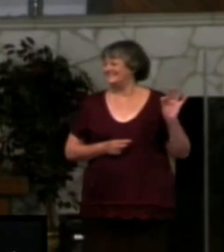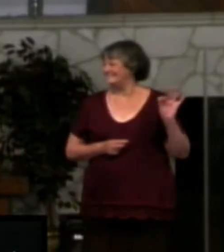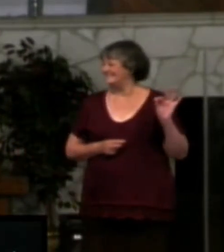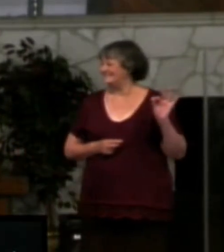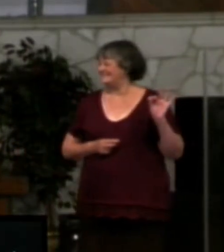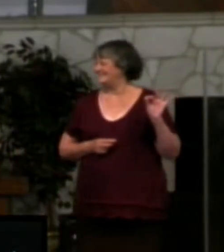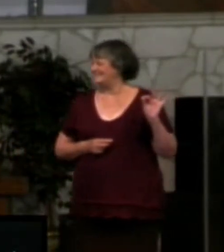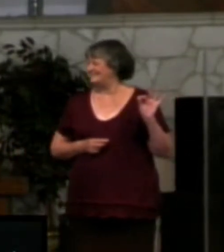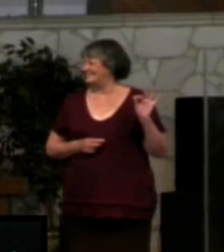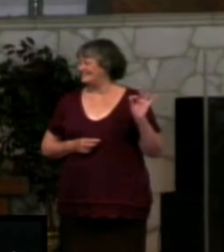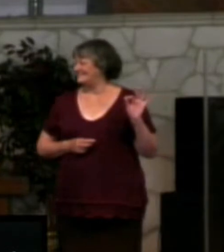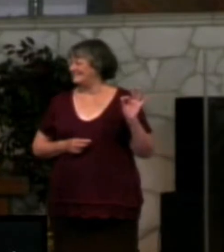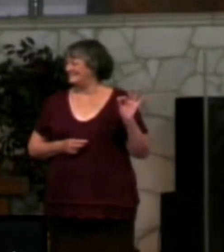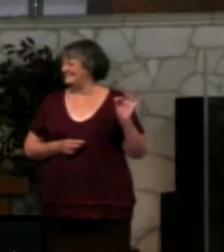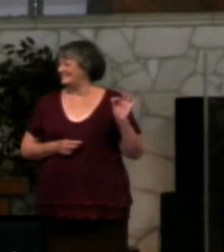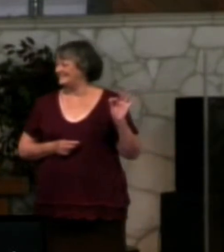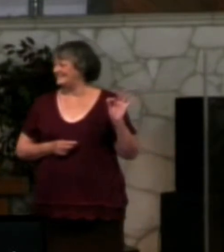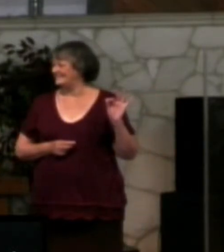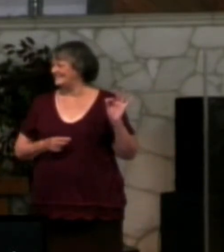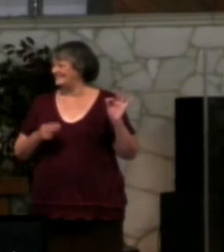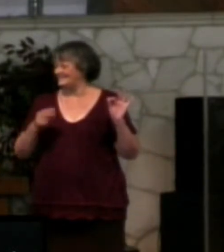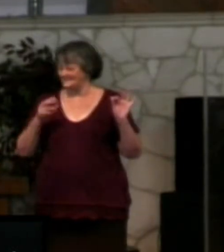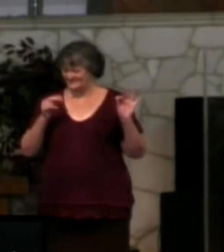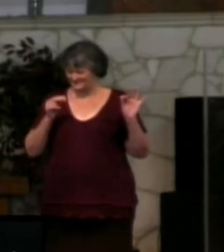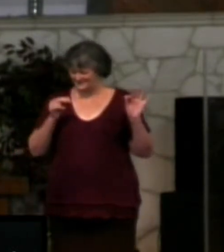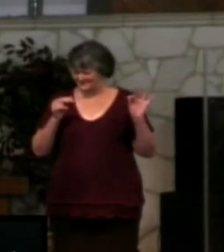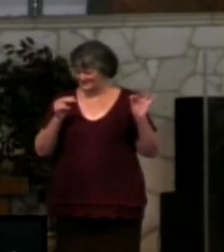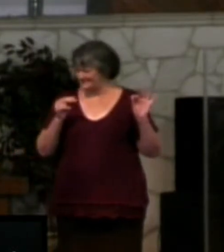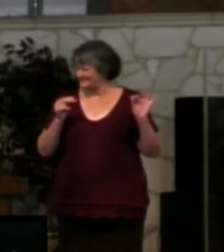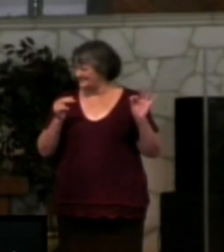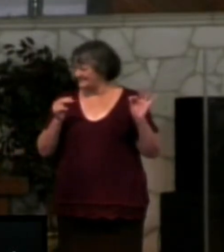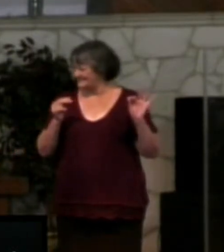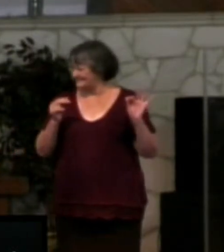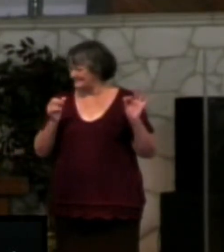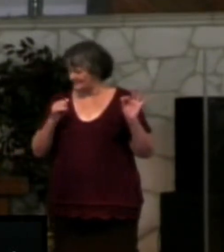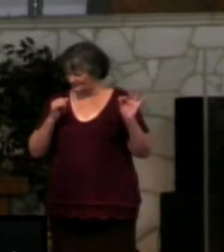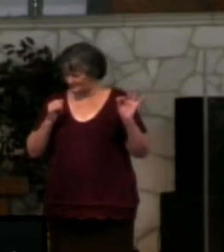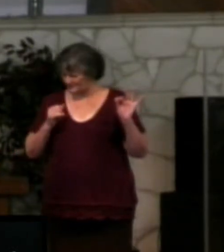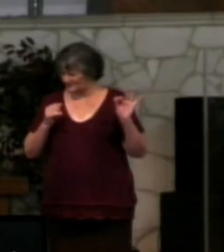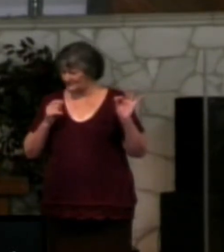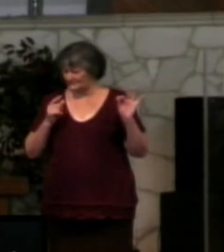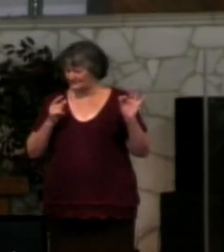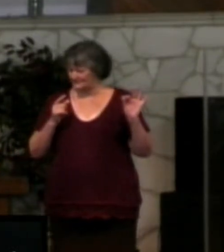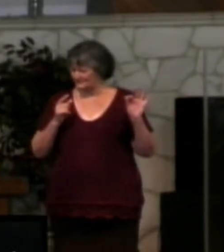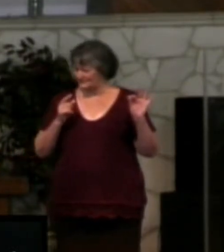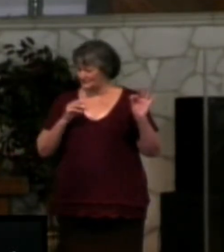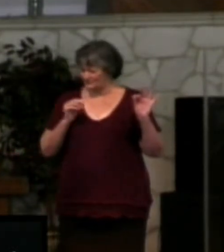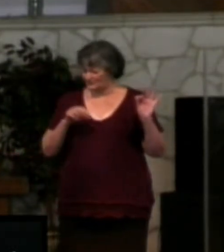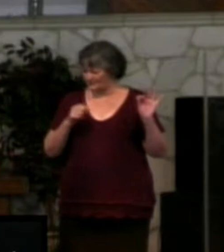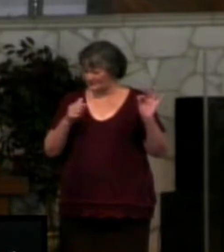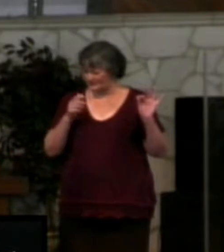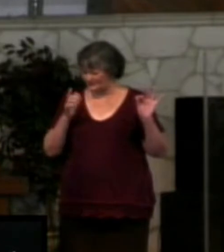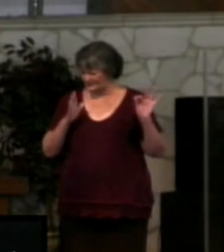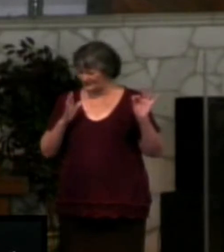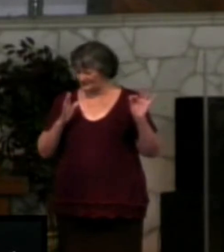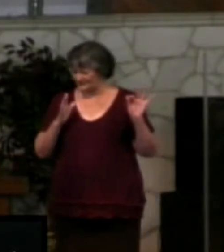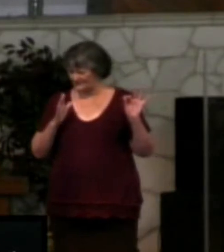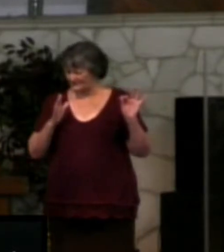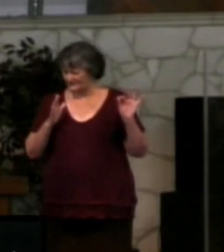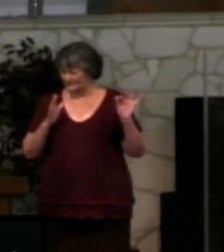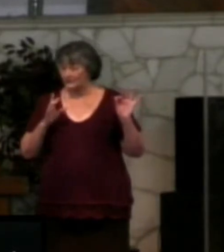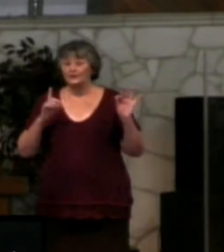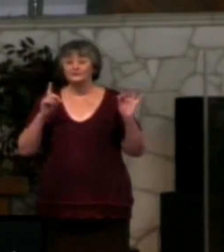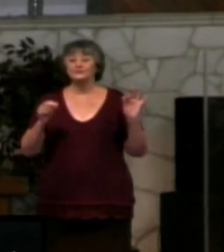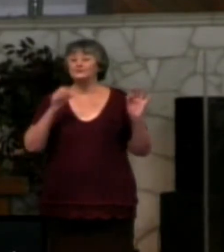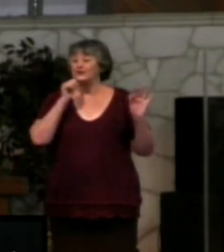honor your founding. No, do not make carved images. Honor your founding. There should be no God. Do not use the name